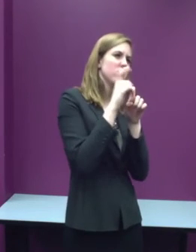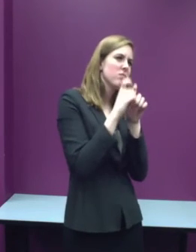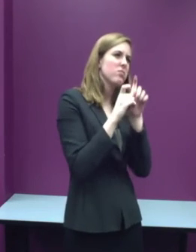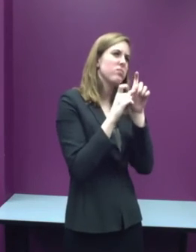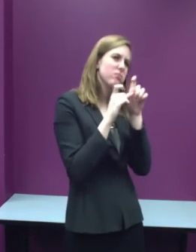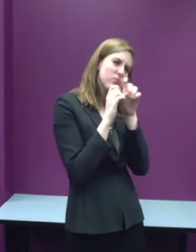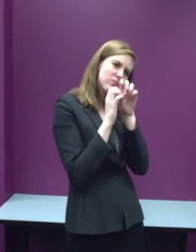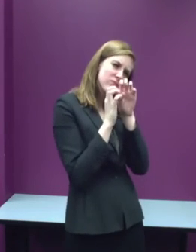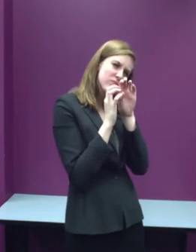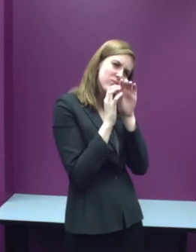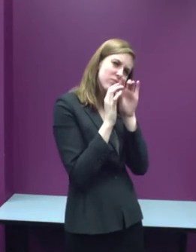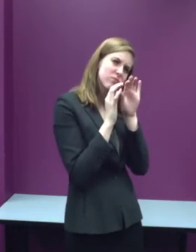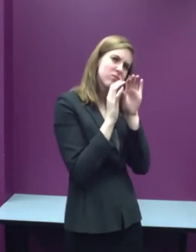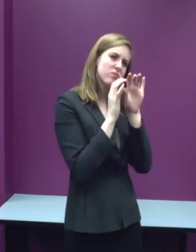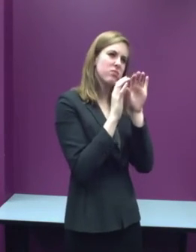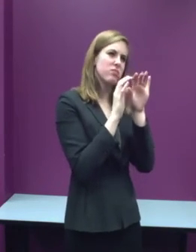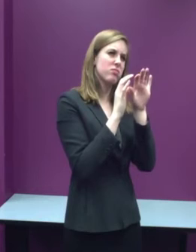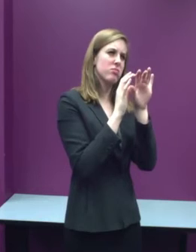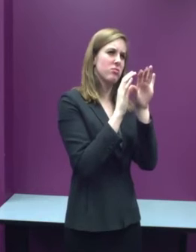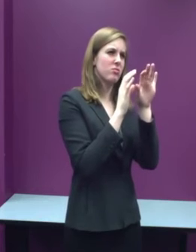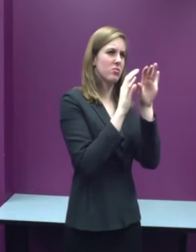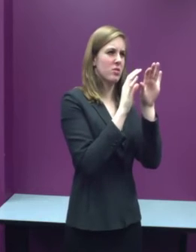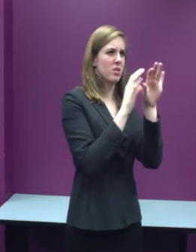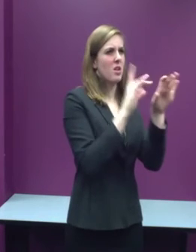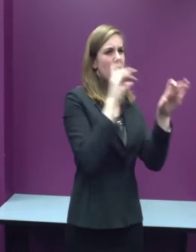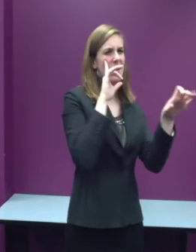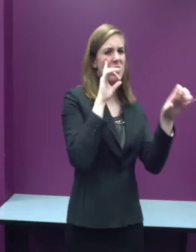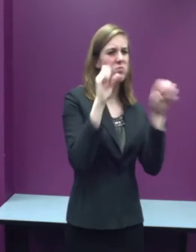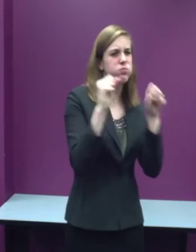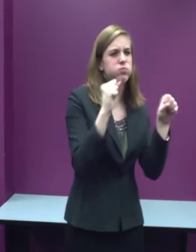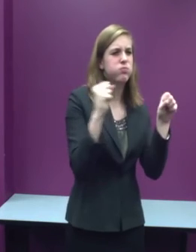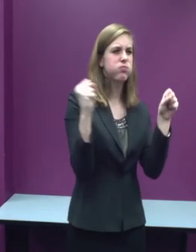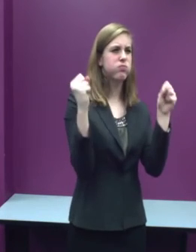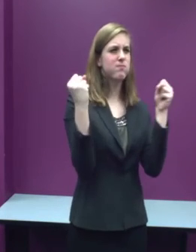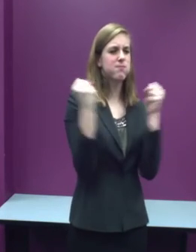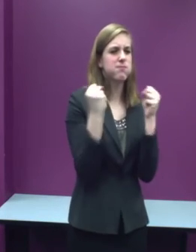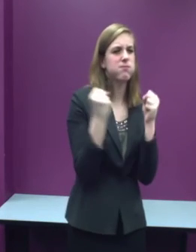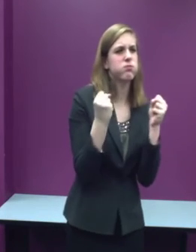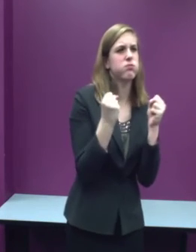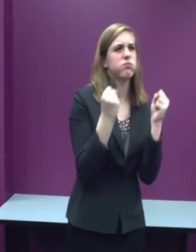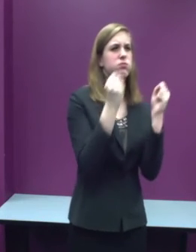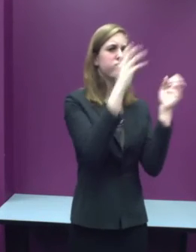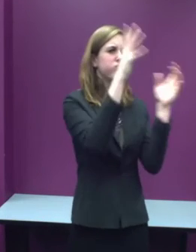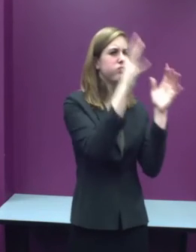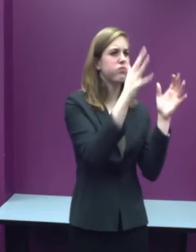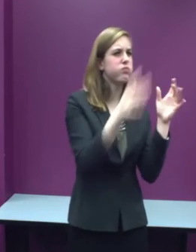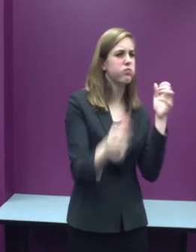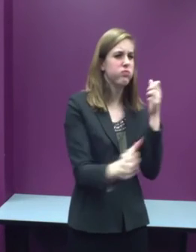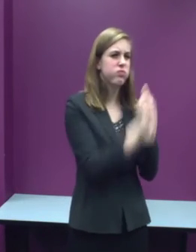An early storm brought bitter cold and made a dangerous crossing even more difficult, coating the steep slopes in snow and